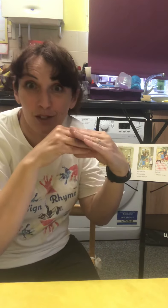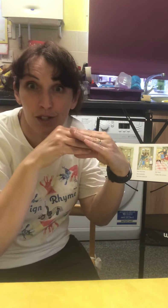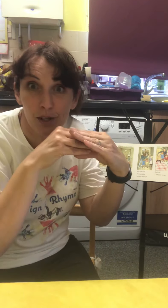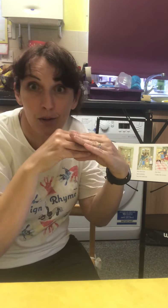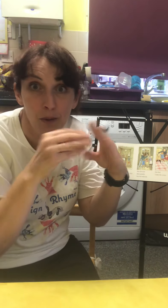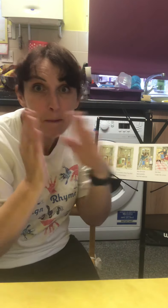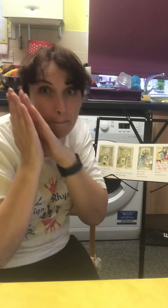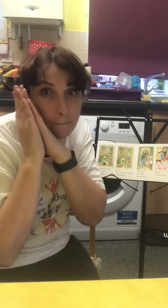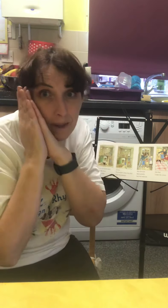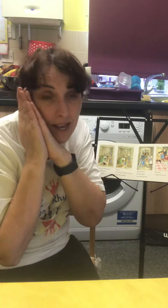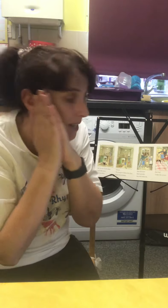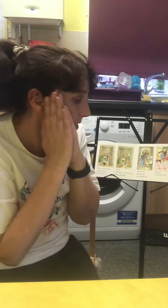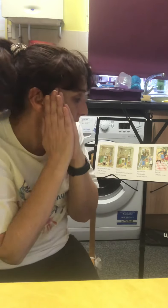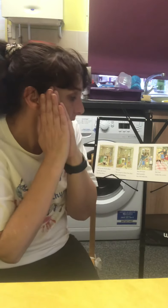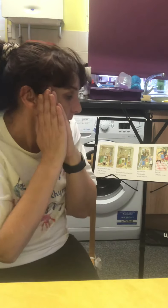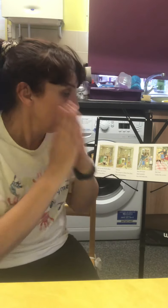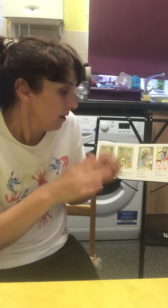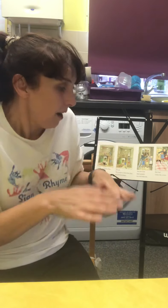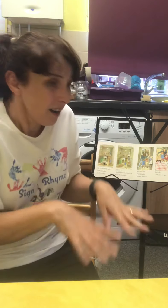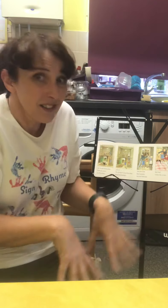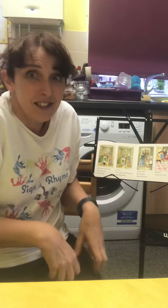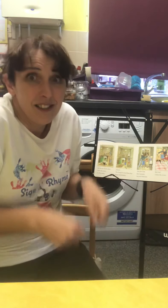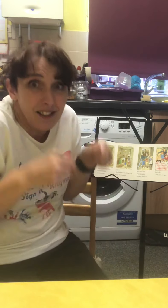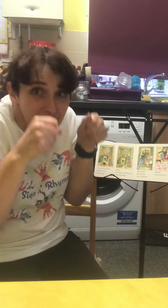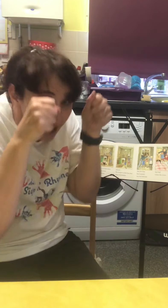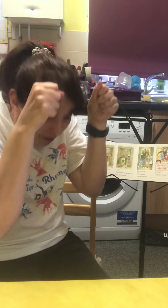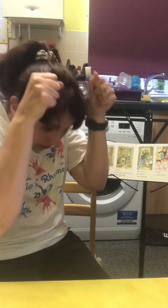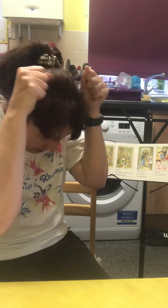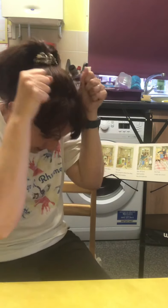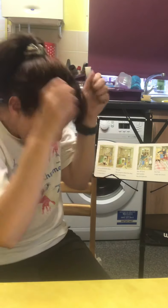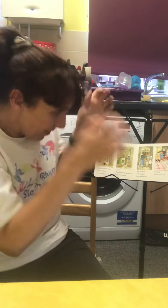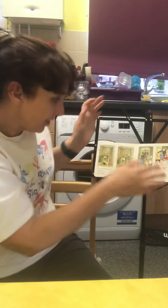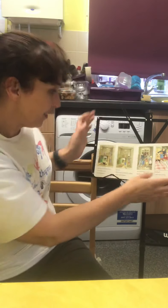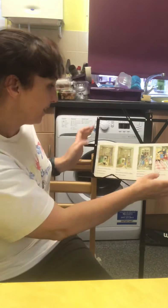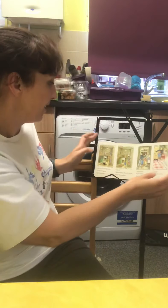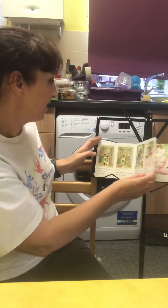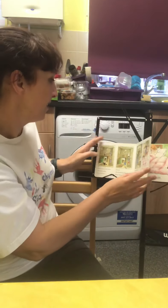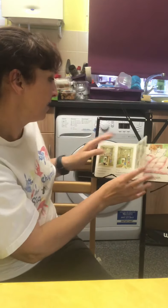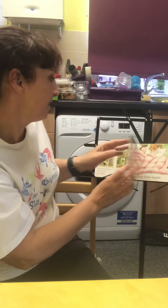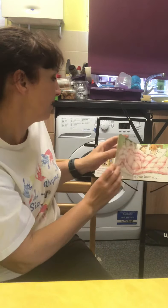Into bed, under the covers.